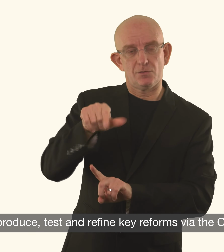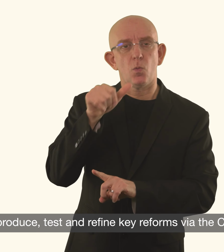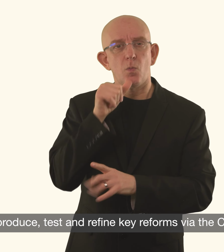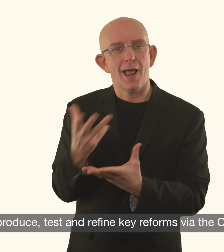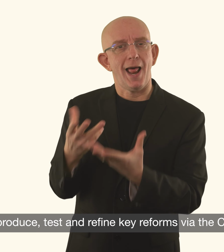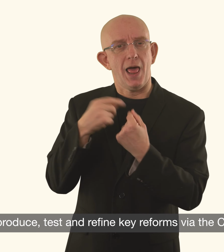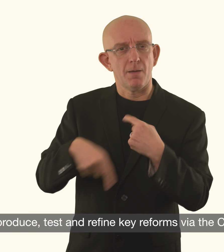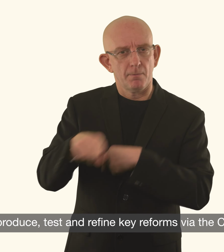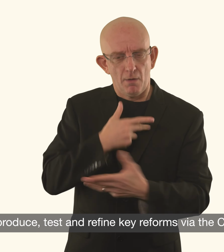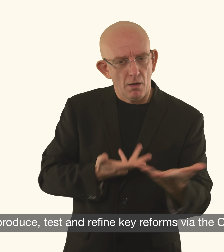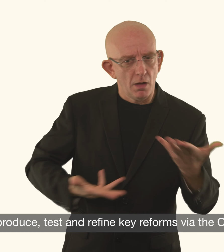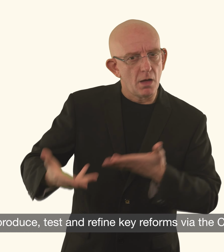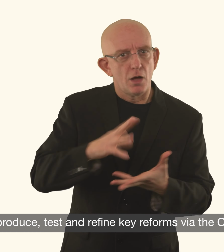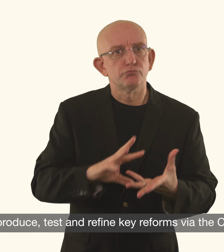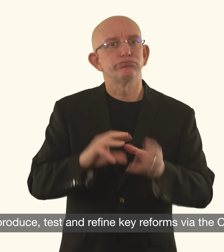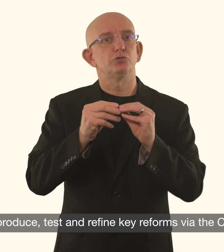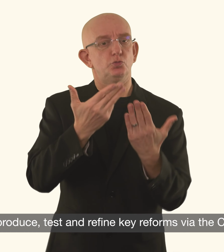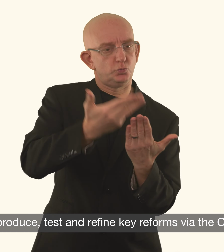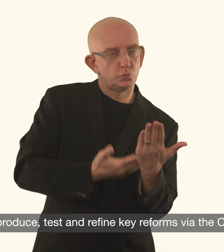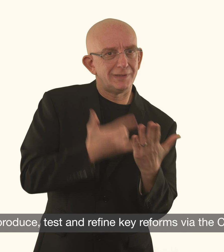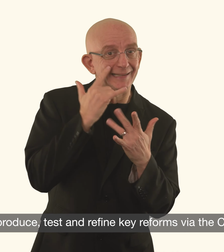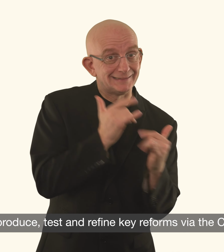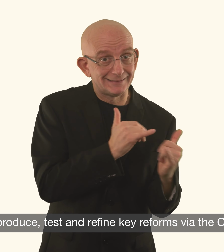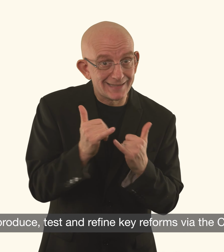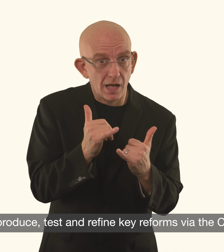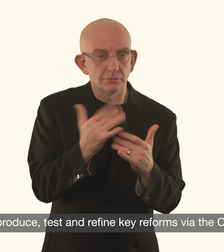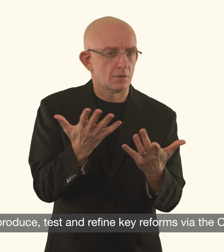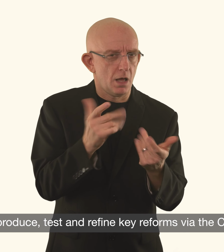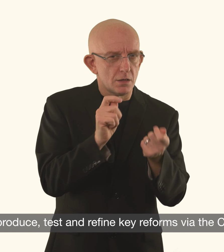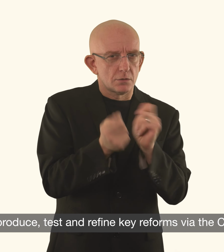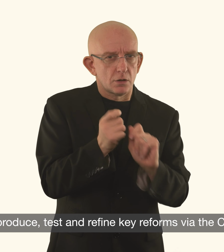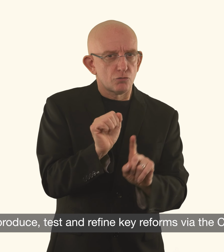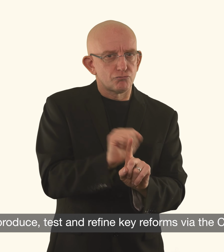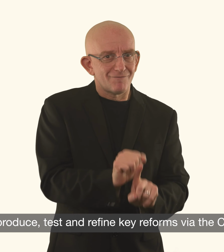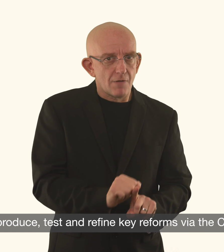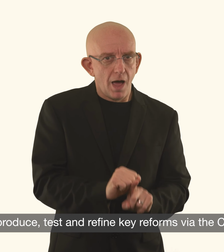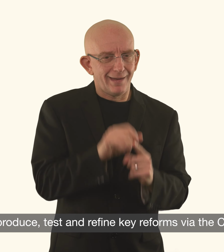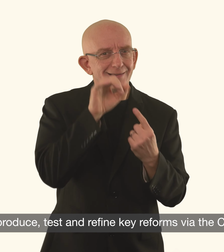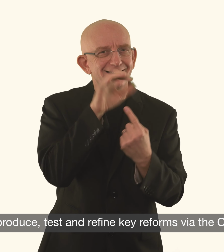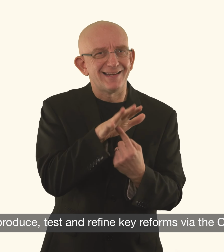Who will help us co-produce, test and refine key reforms via the change program.